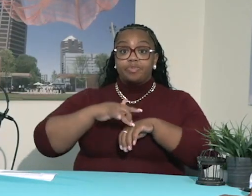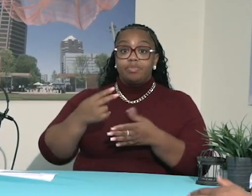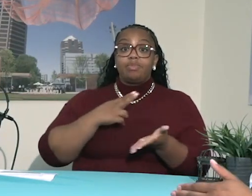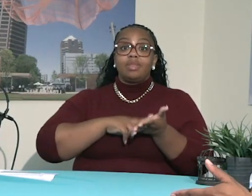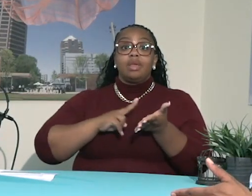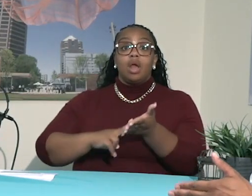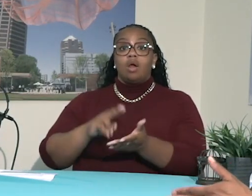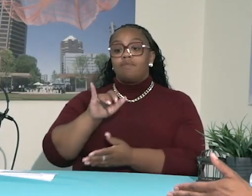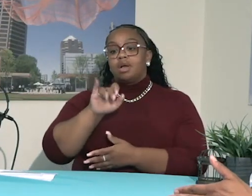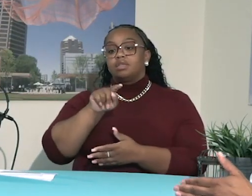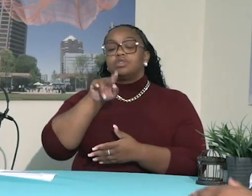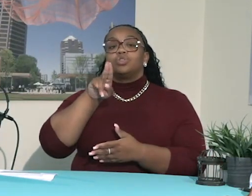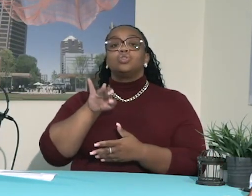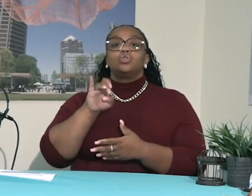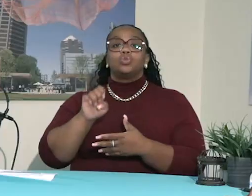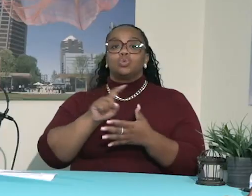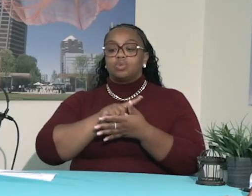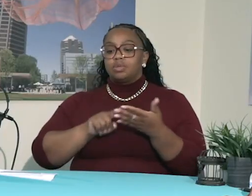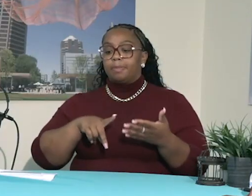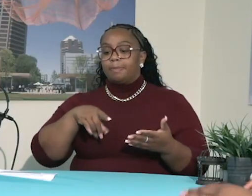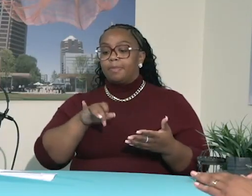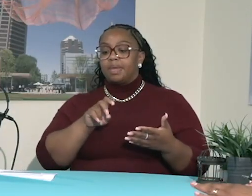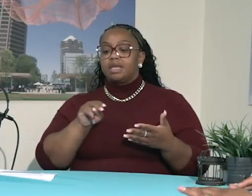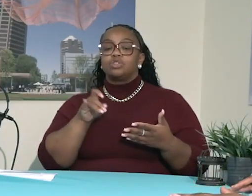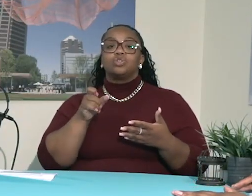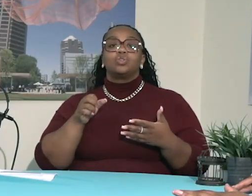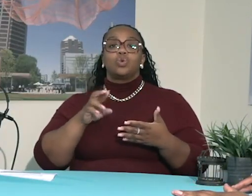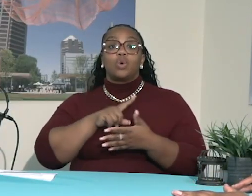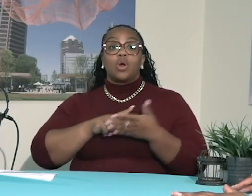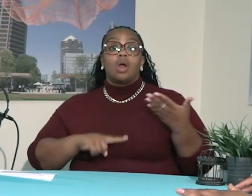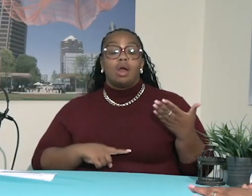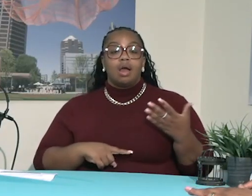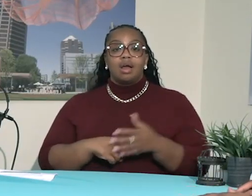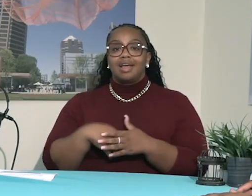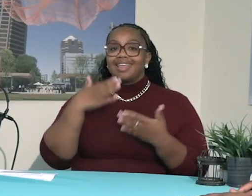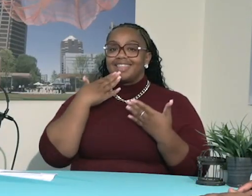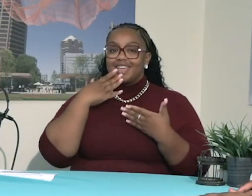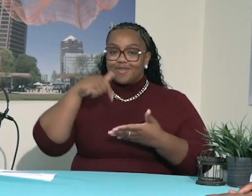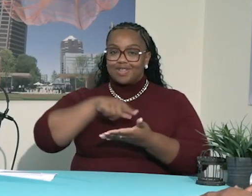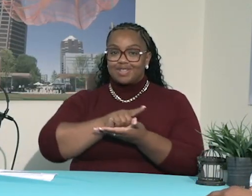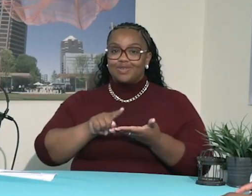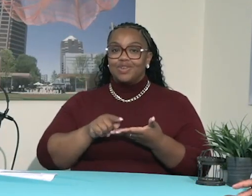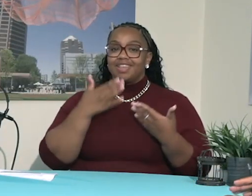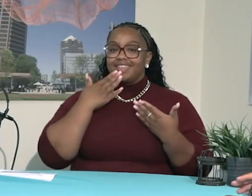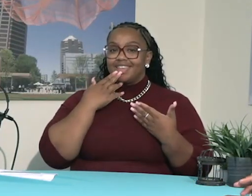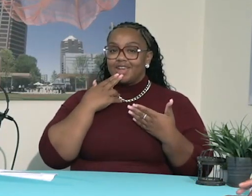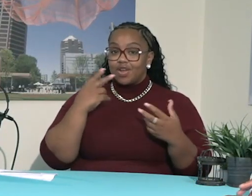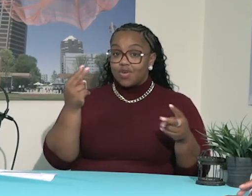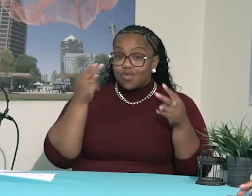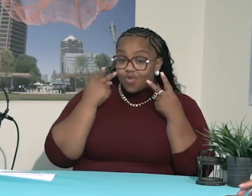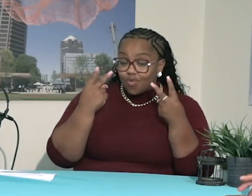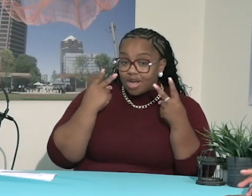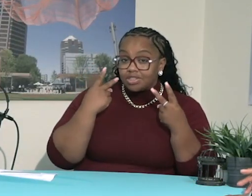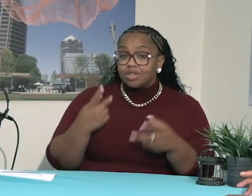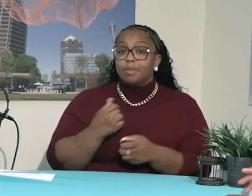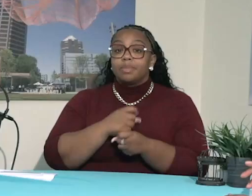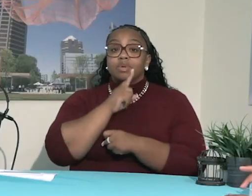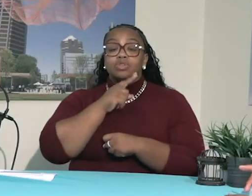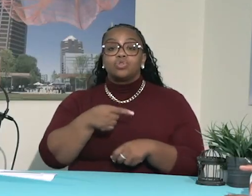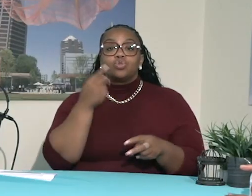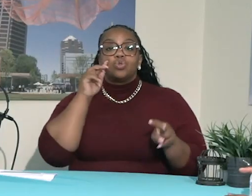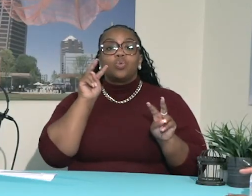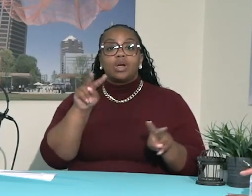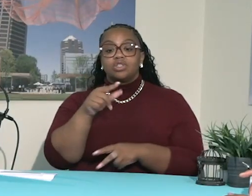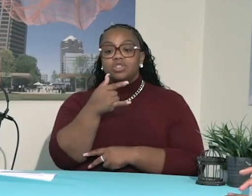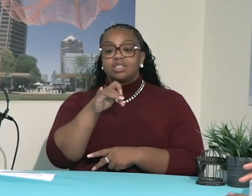Pandora, and don't forget you can download Talk City from SoundCloud. That's it for this week. Thank you for tuning in. Be sure to watch GTN, your official source for